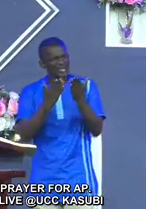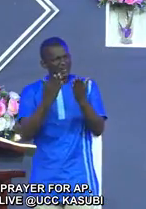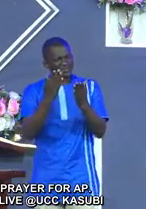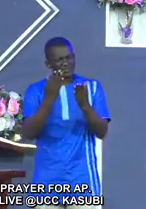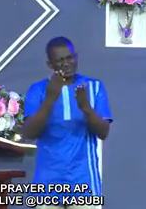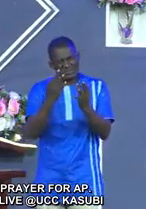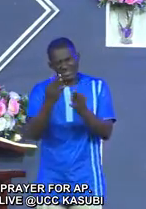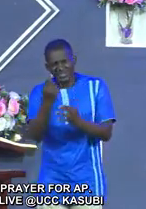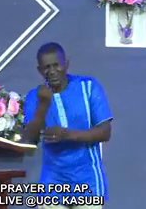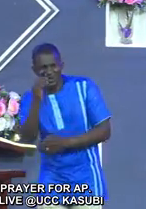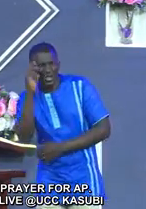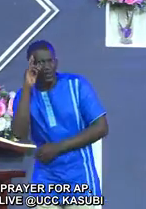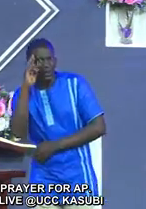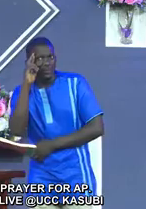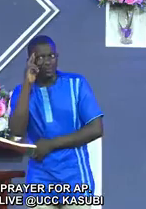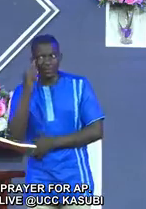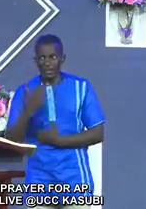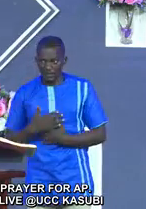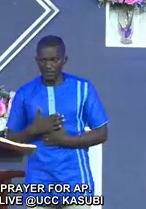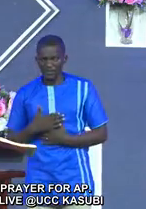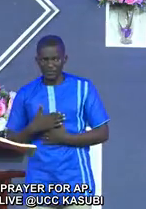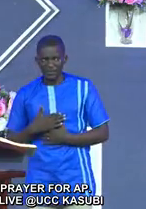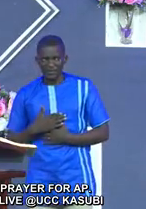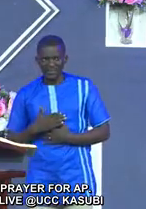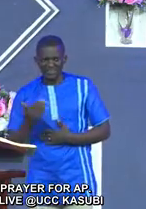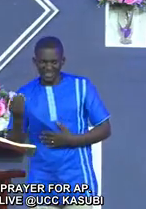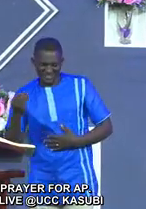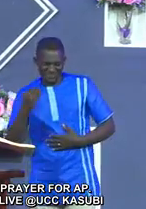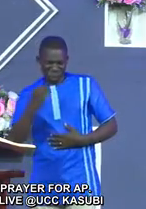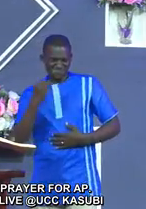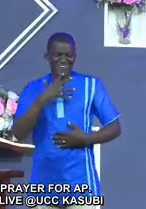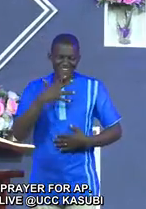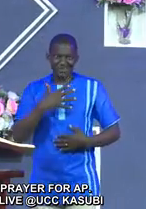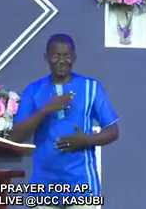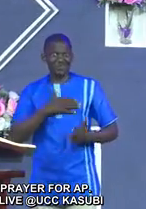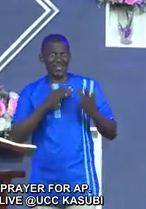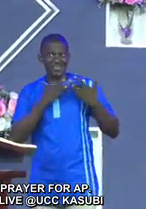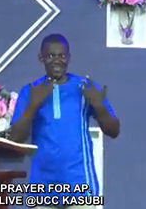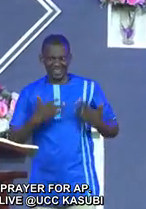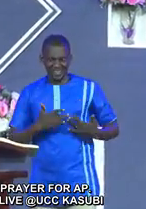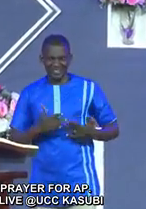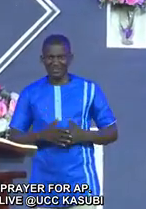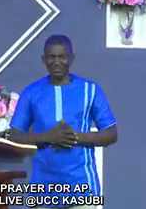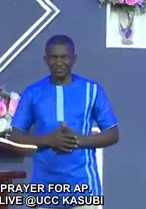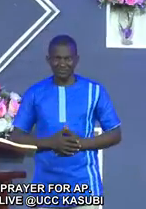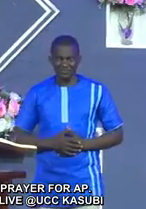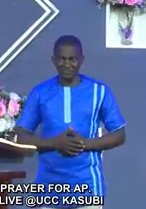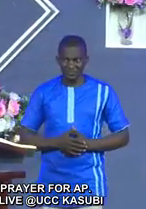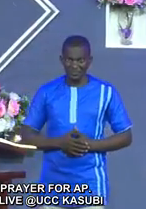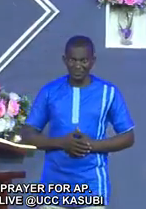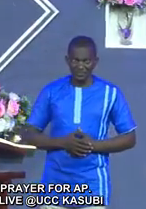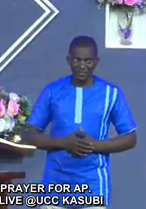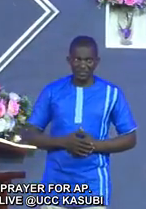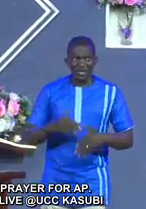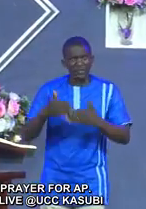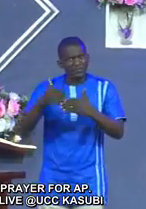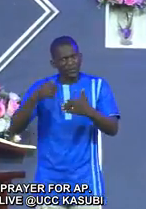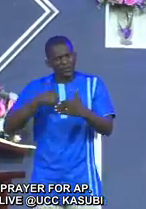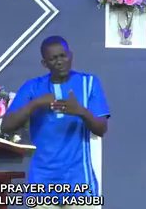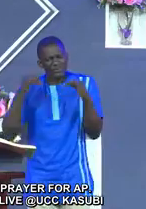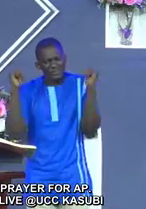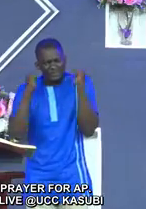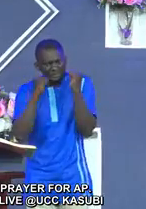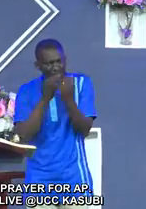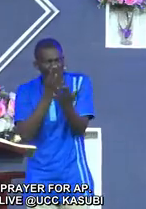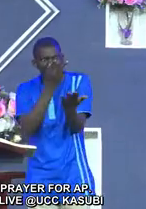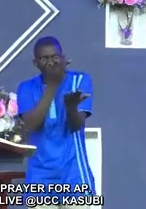There is a small thing I remember. It has gone through my heart while I was there. While I